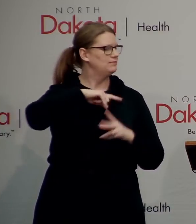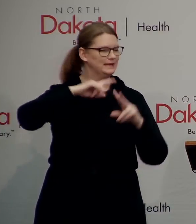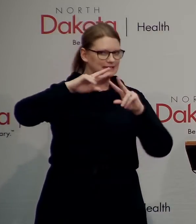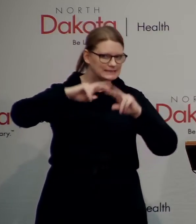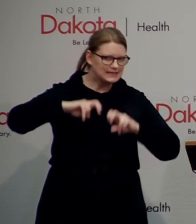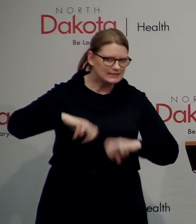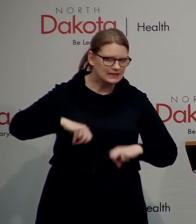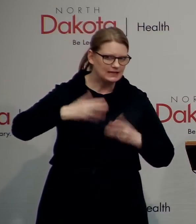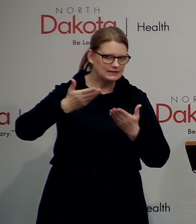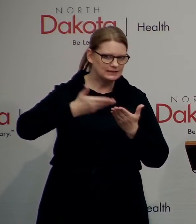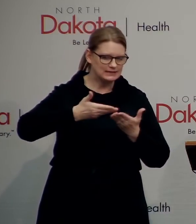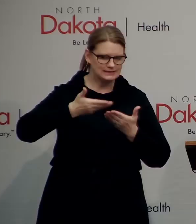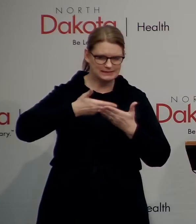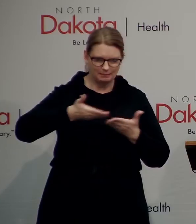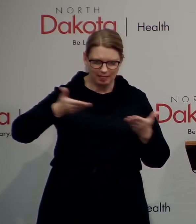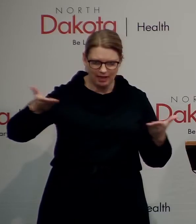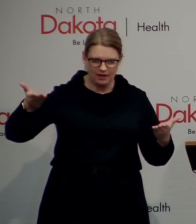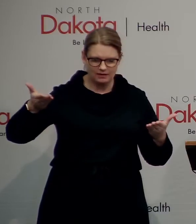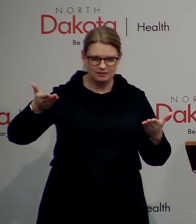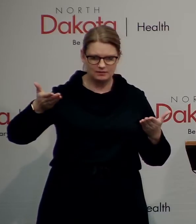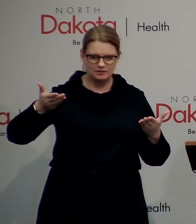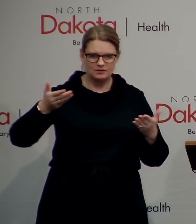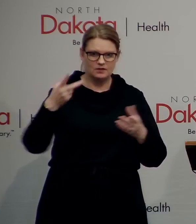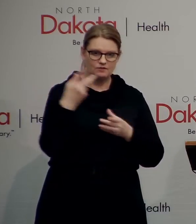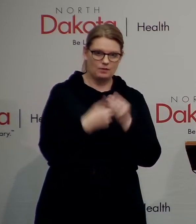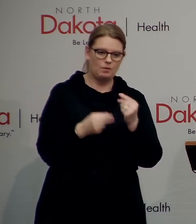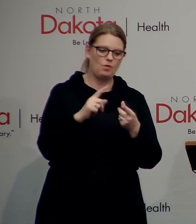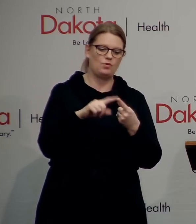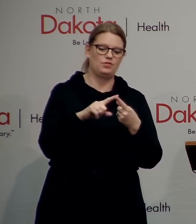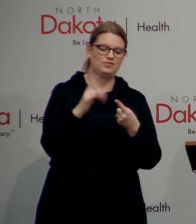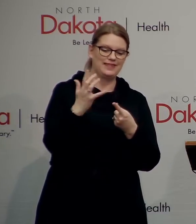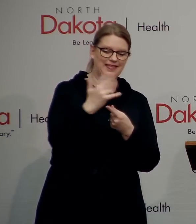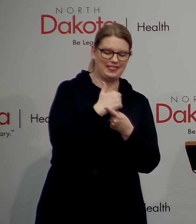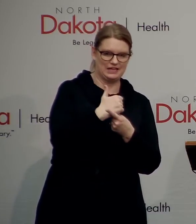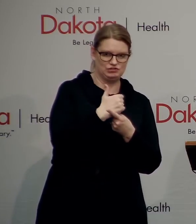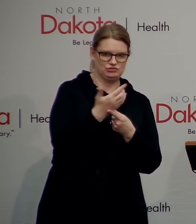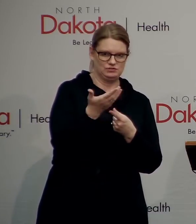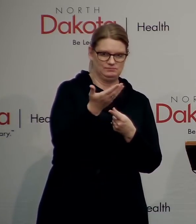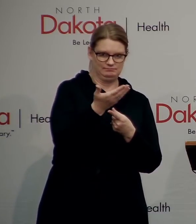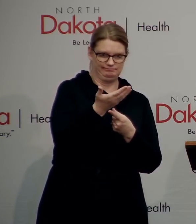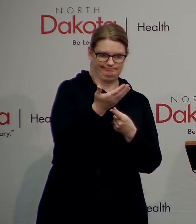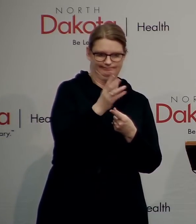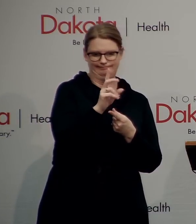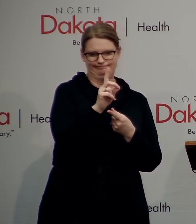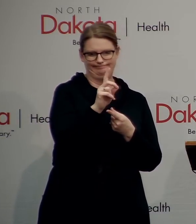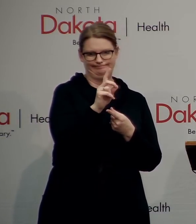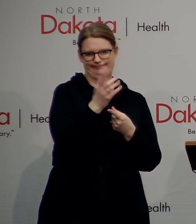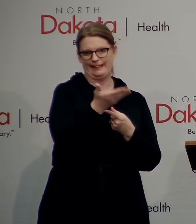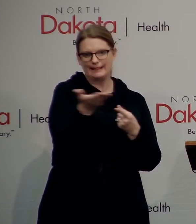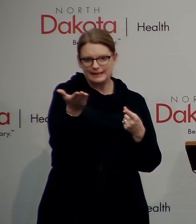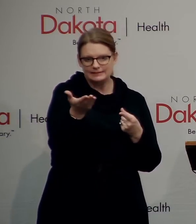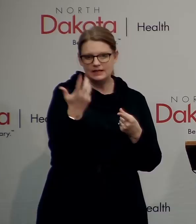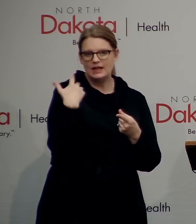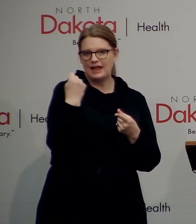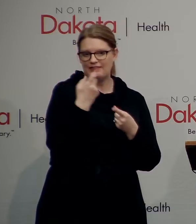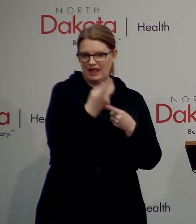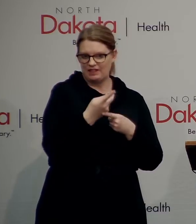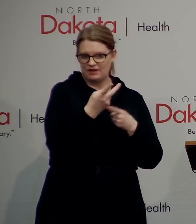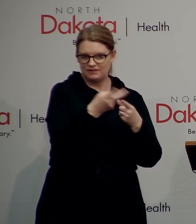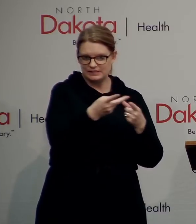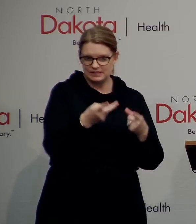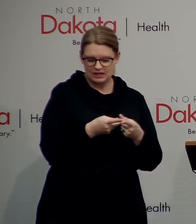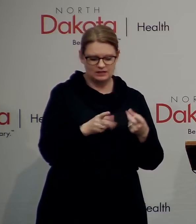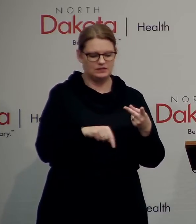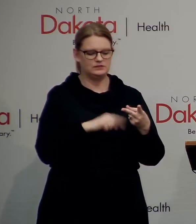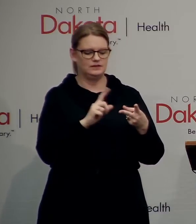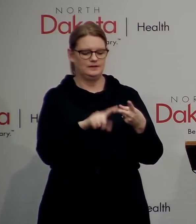assessing the supply chain for both the collection devices that are at the healthcare facilities, as